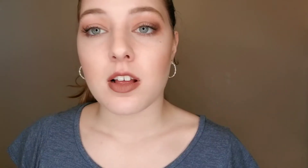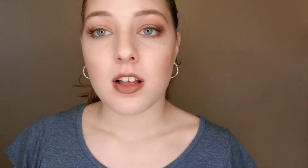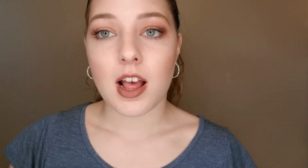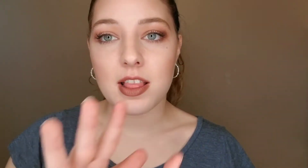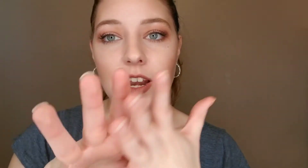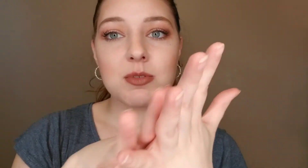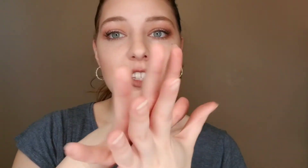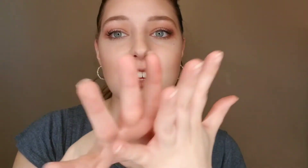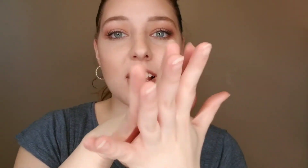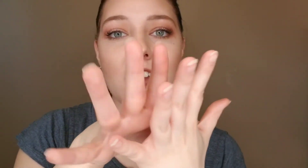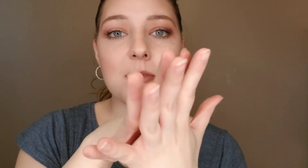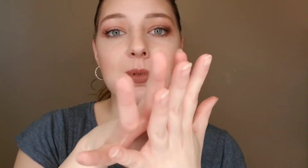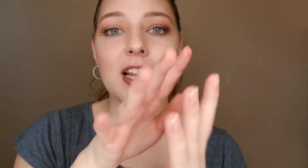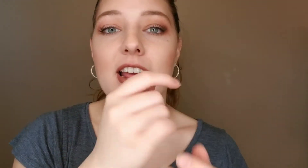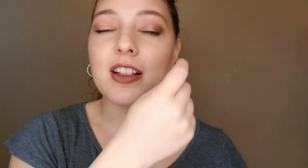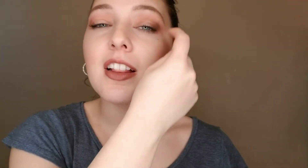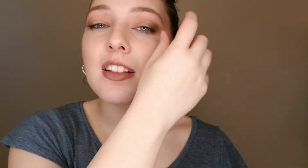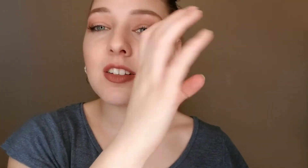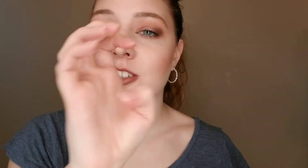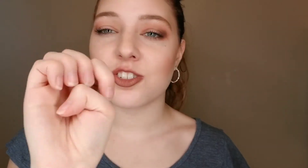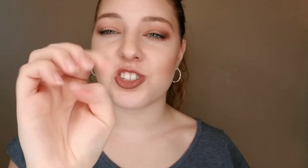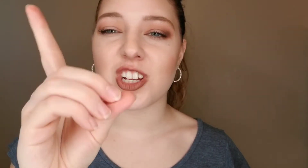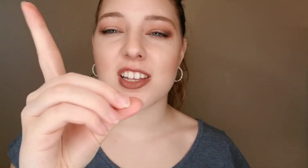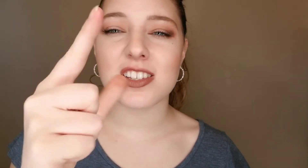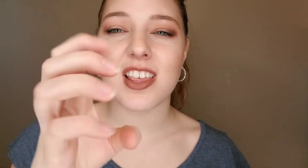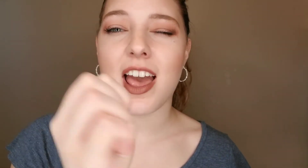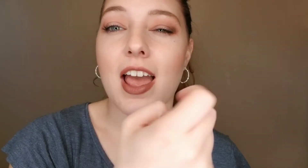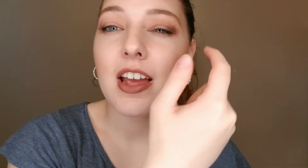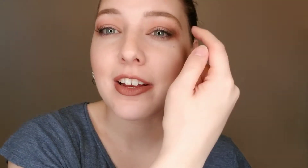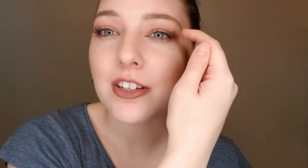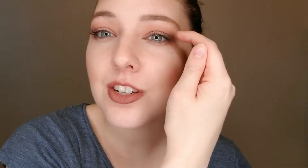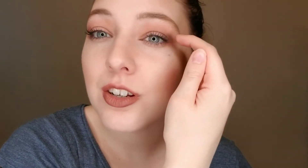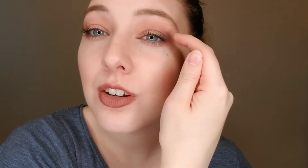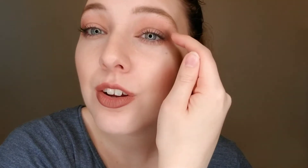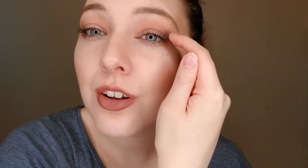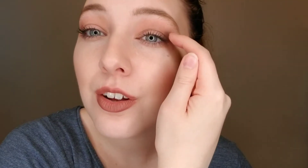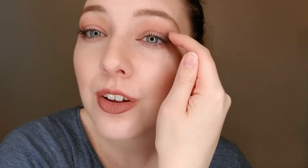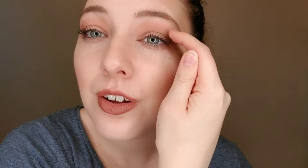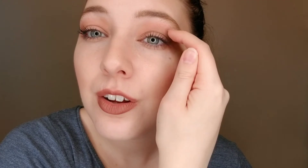And then I'm just gonna kind of blend just the edge.